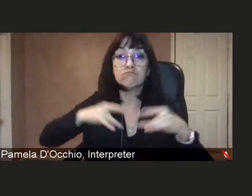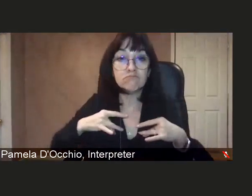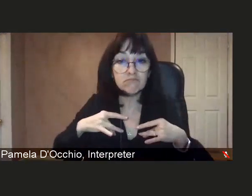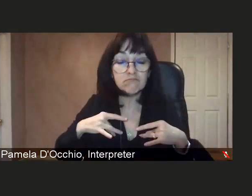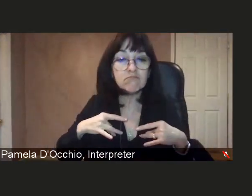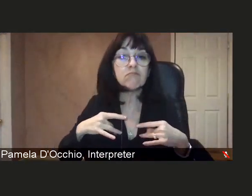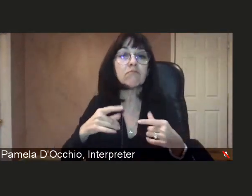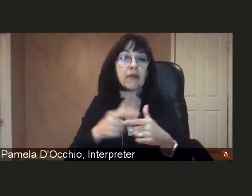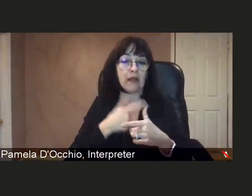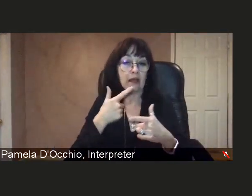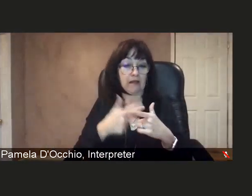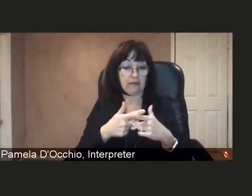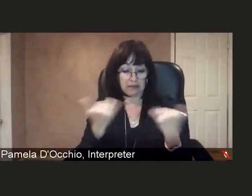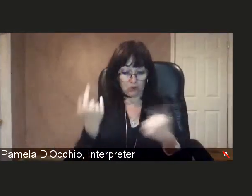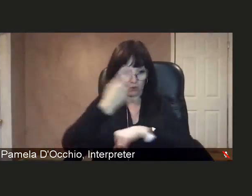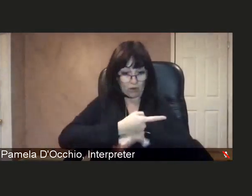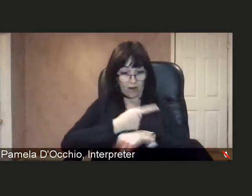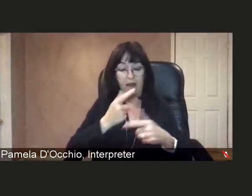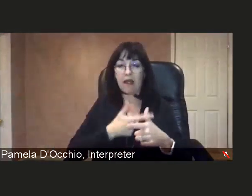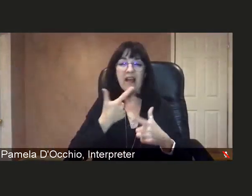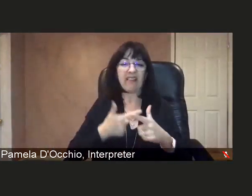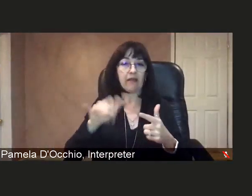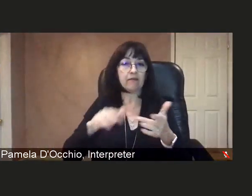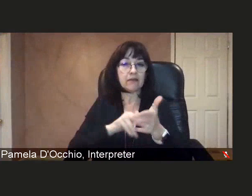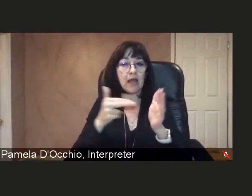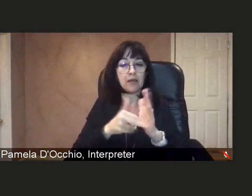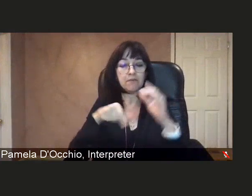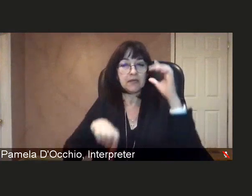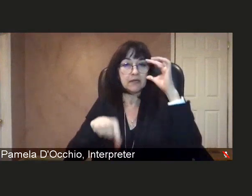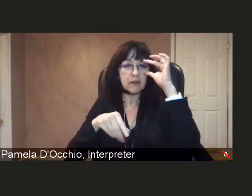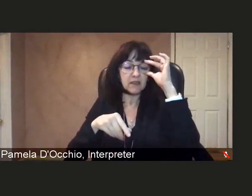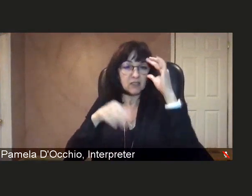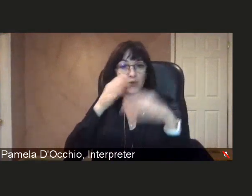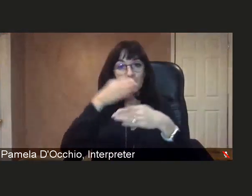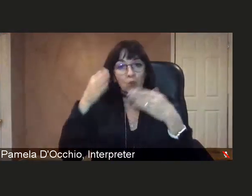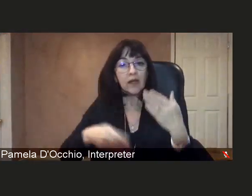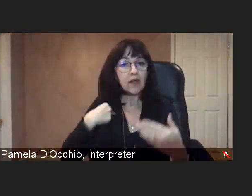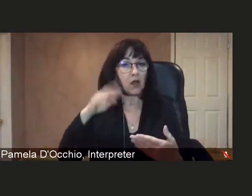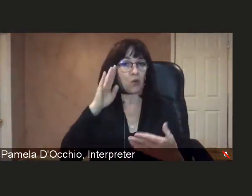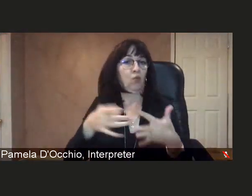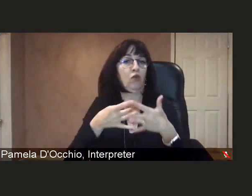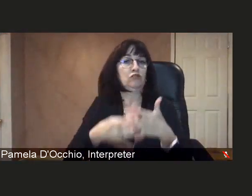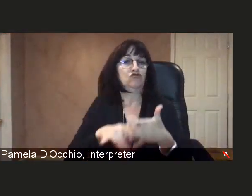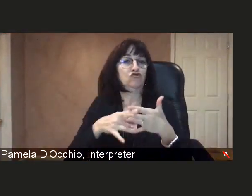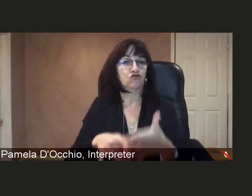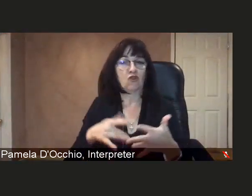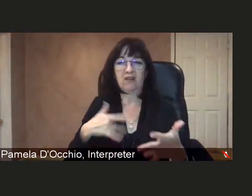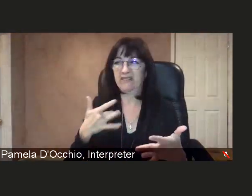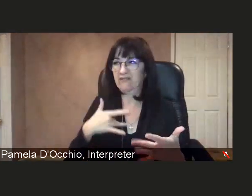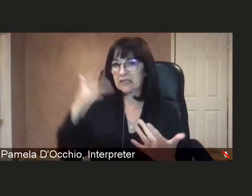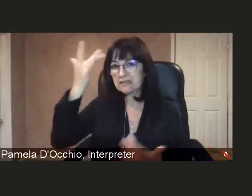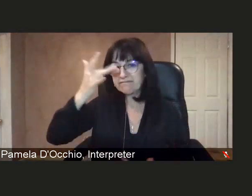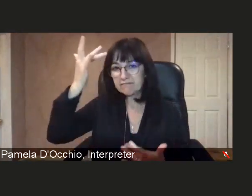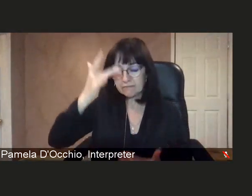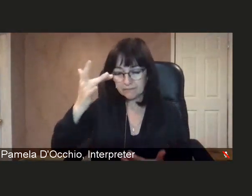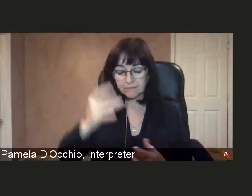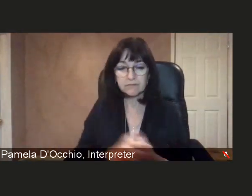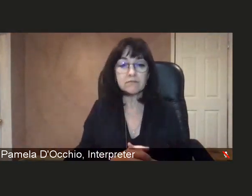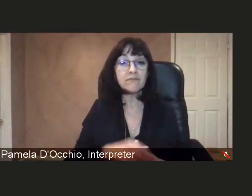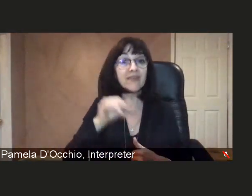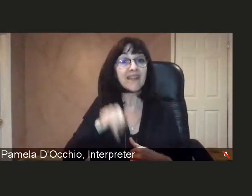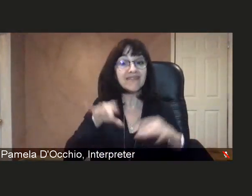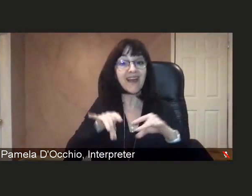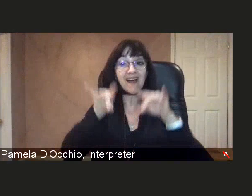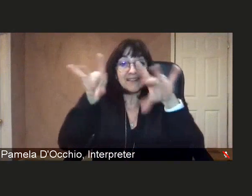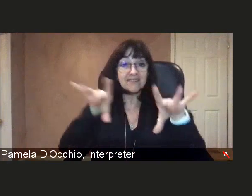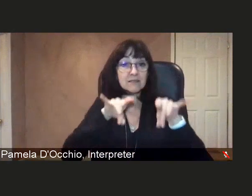so Saturday or Sunday. One of the questions I was asked is, how long do these droplets live on certain things?